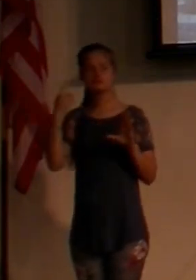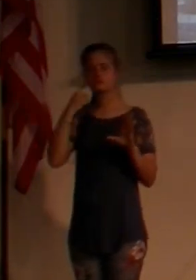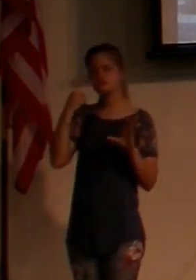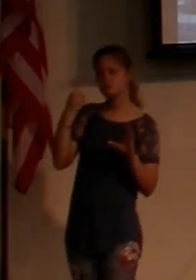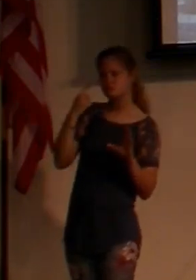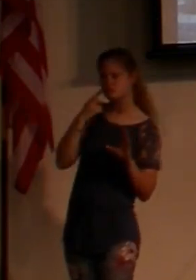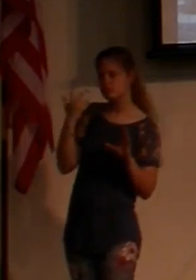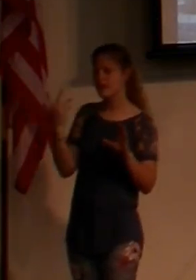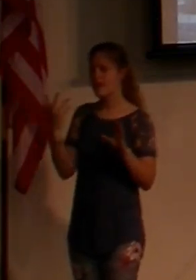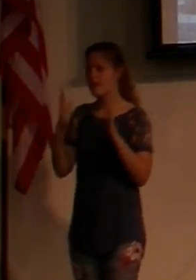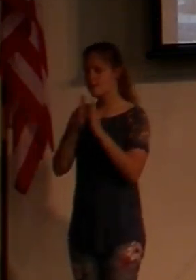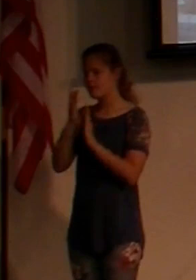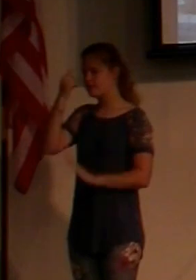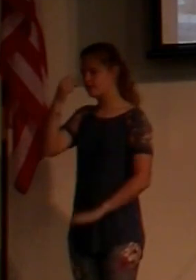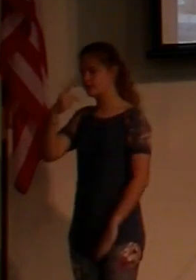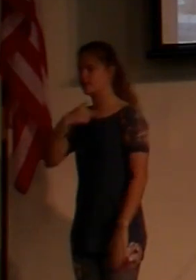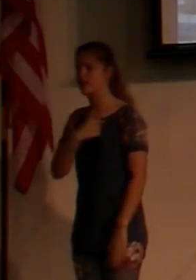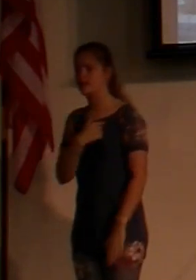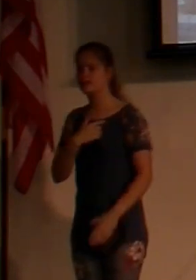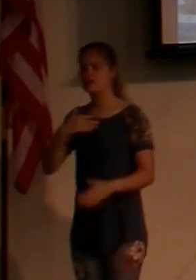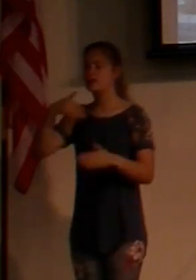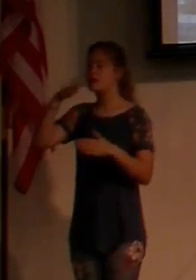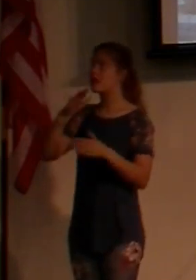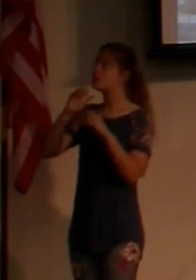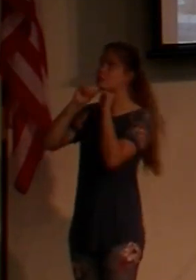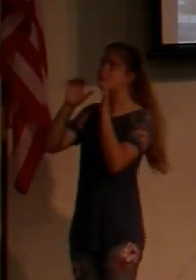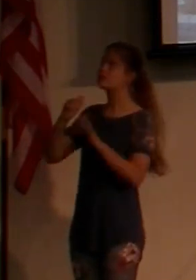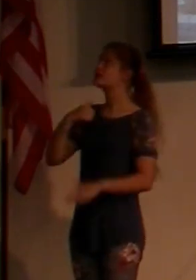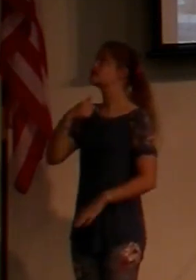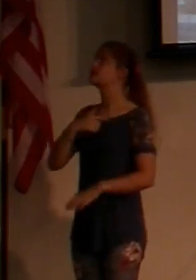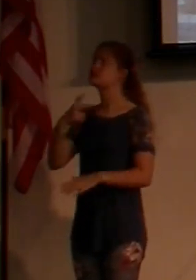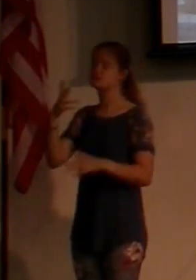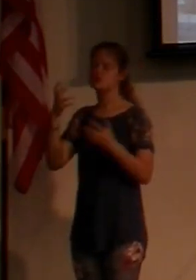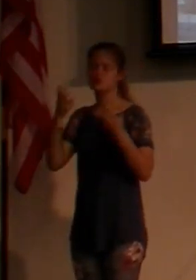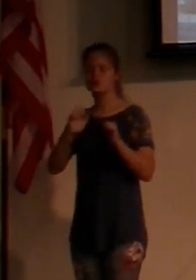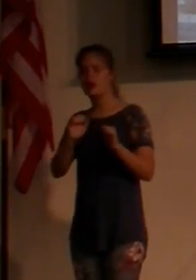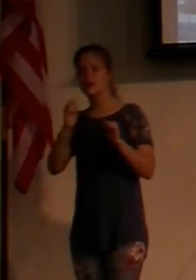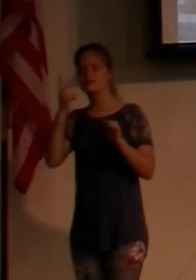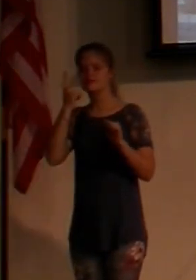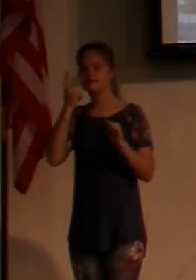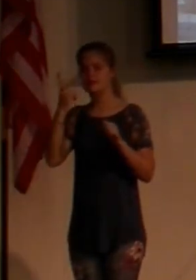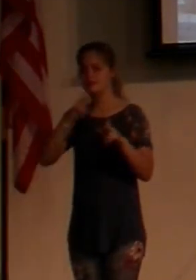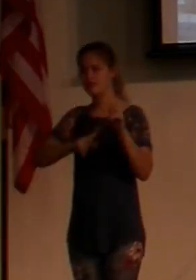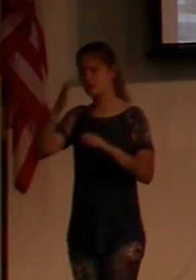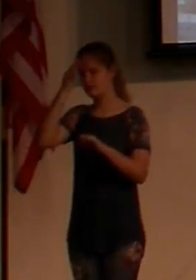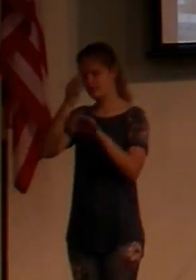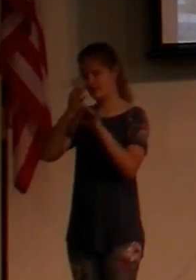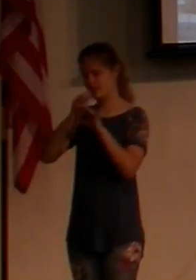praying for us, and may God bless us as, again, we're trying to see people's faith taking flight.